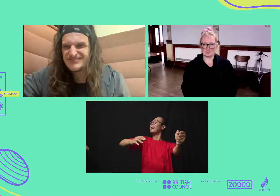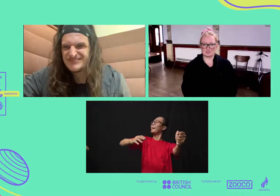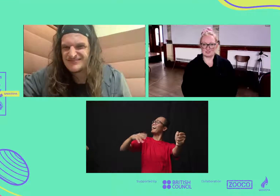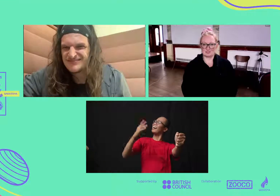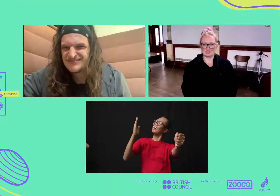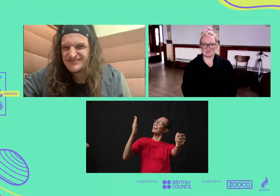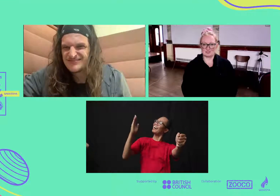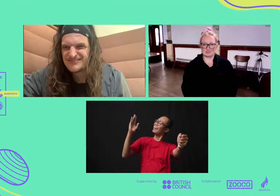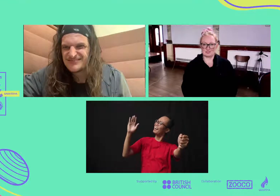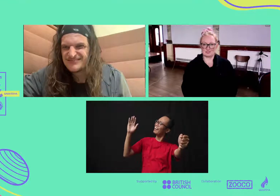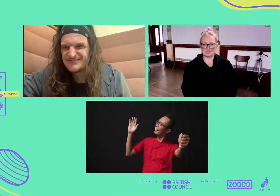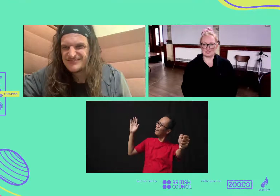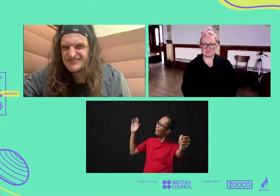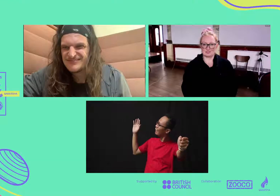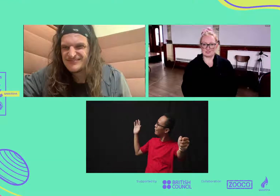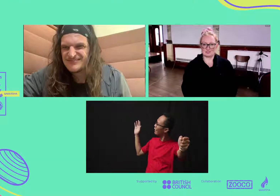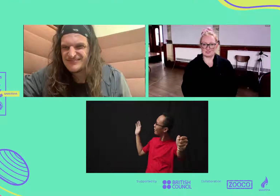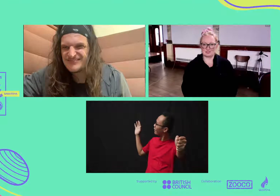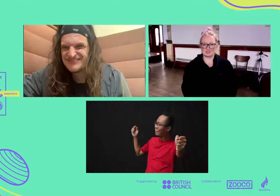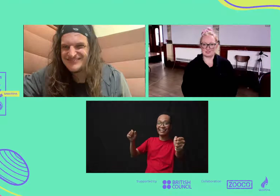Lovely.